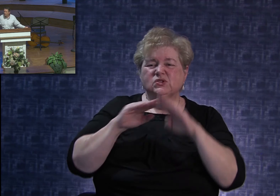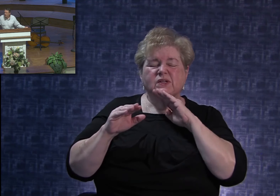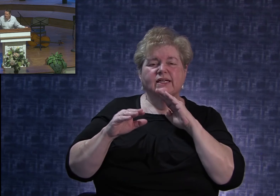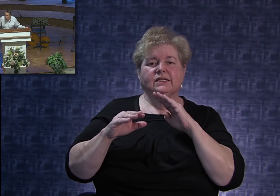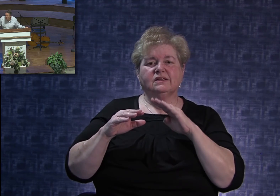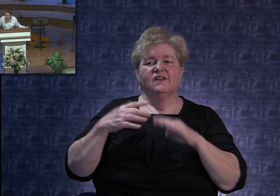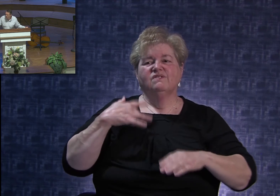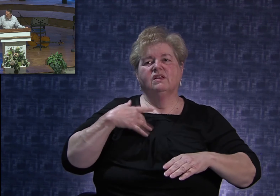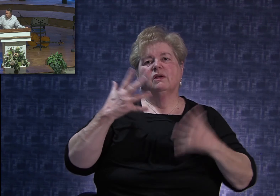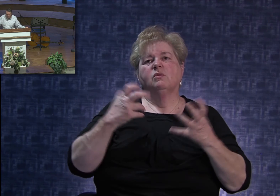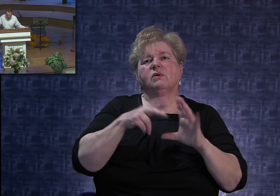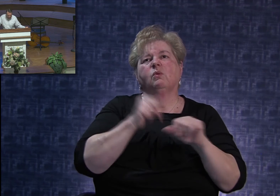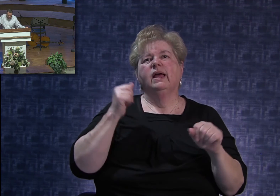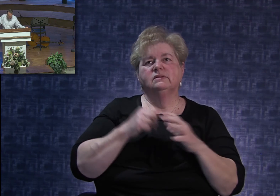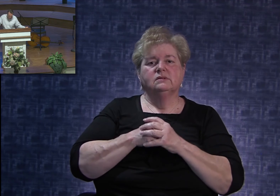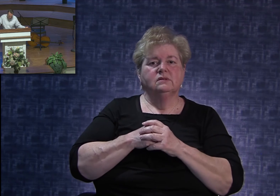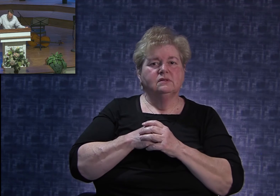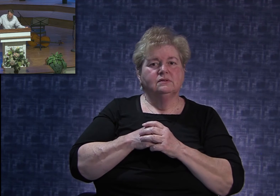you feel like quitting at times.